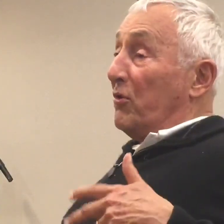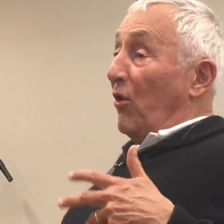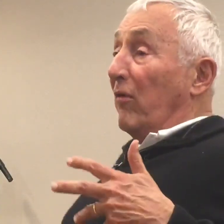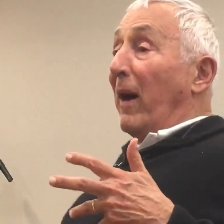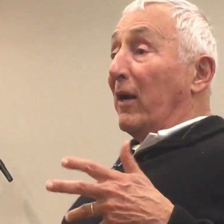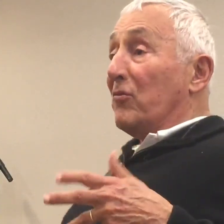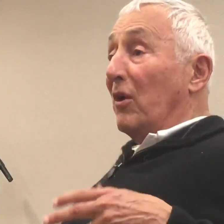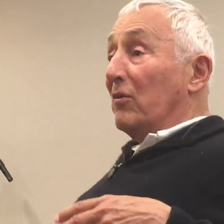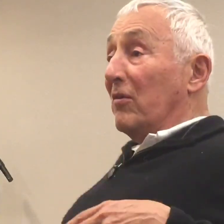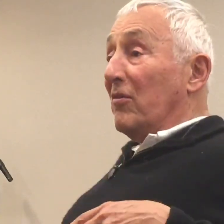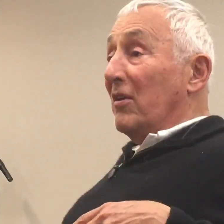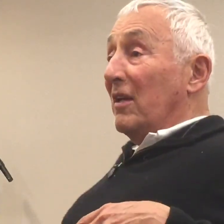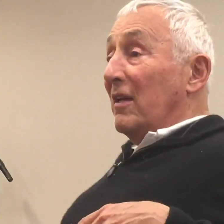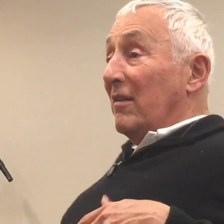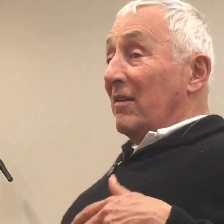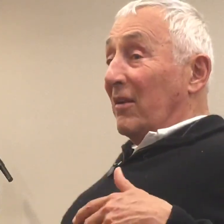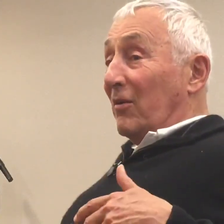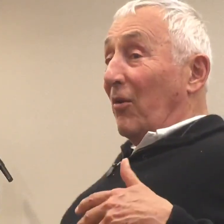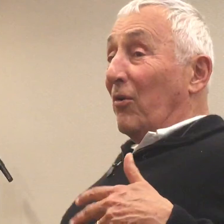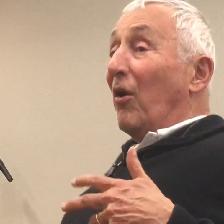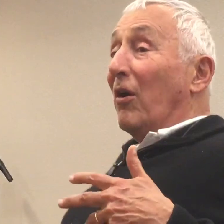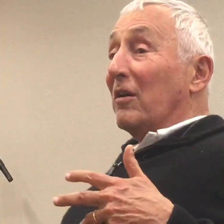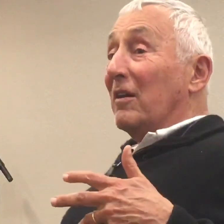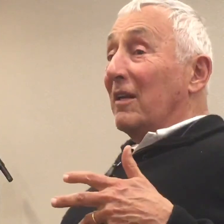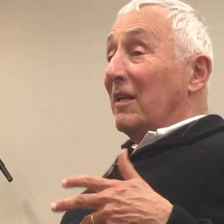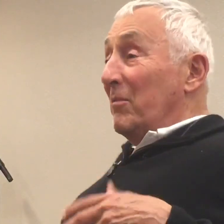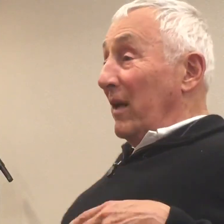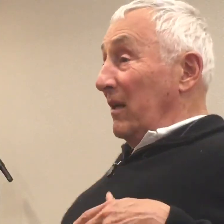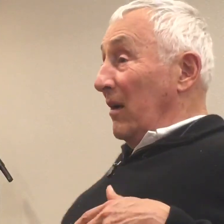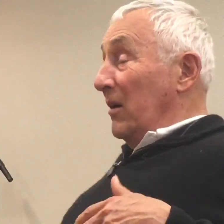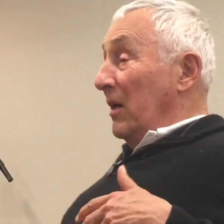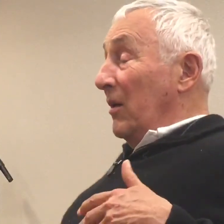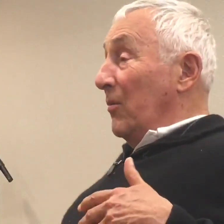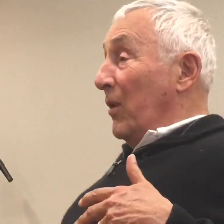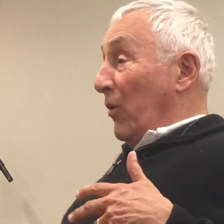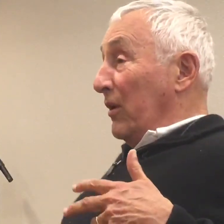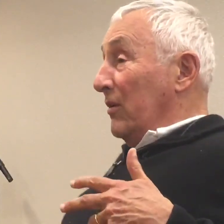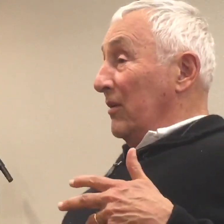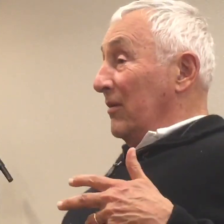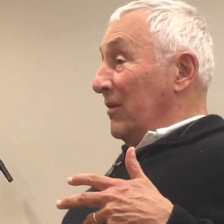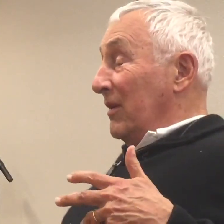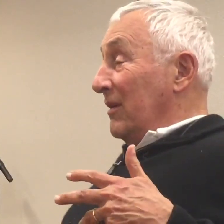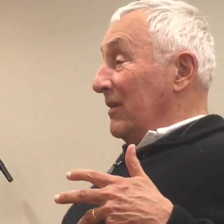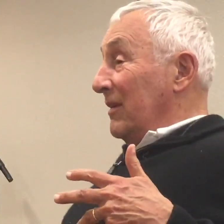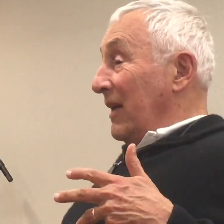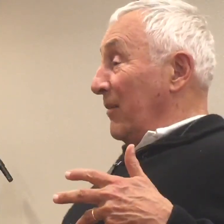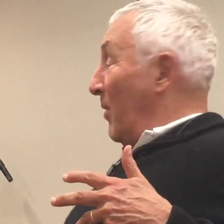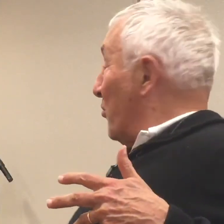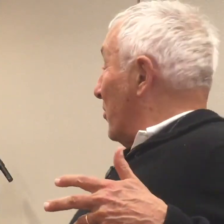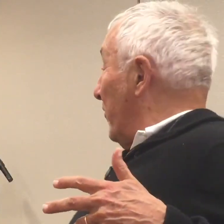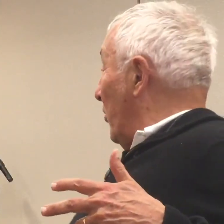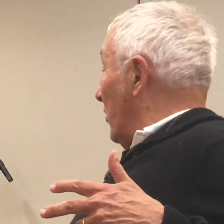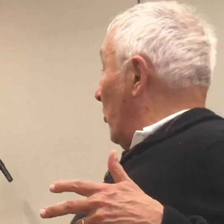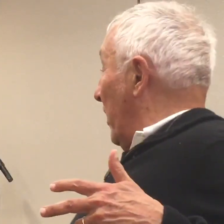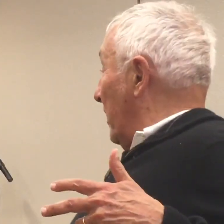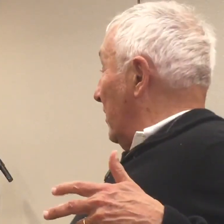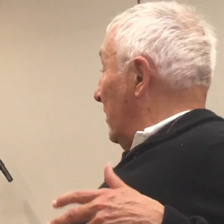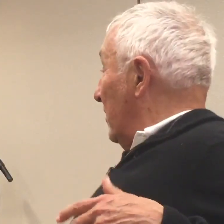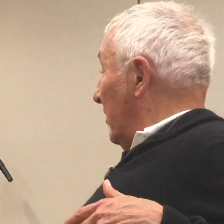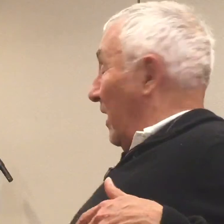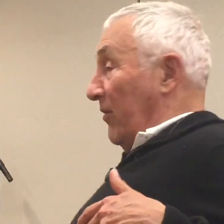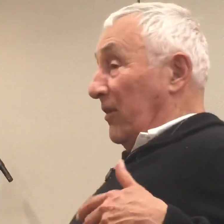have lost all of my consultants. They're all gone. But we worked in the most devoted